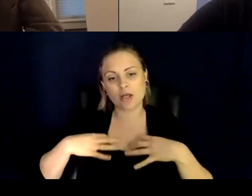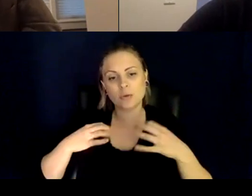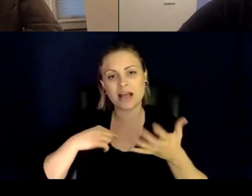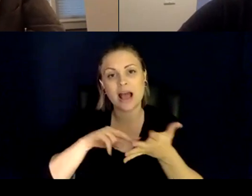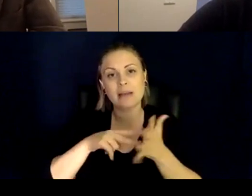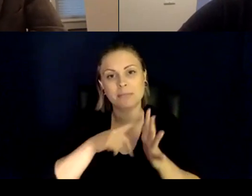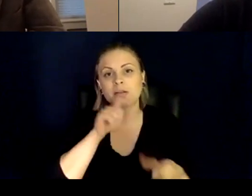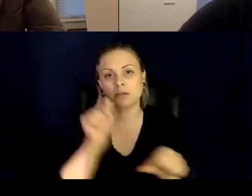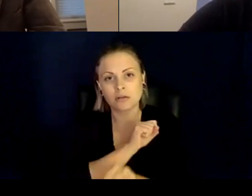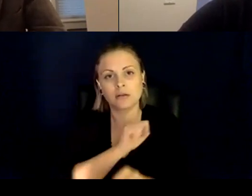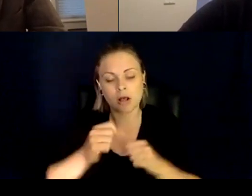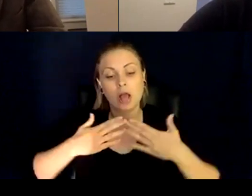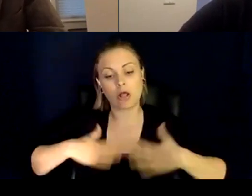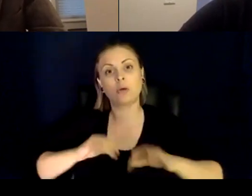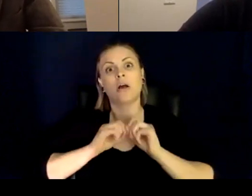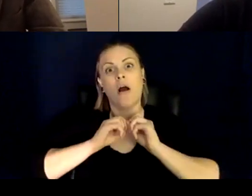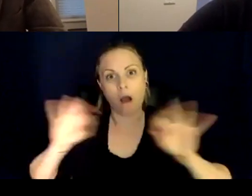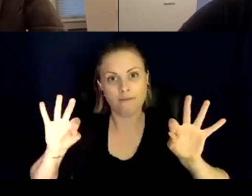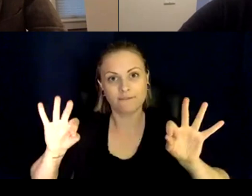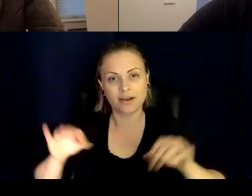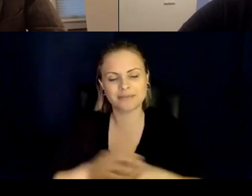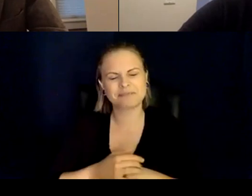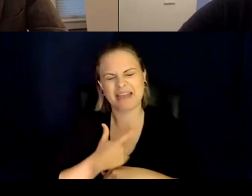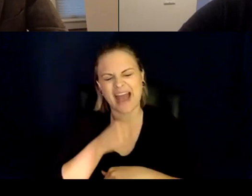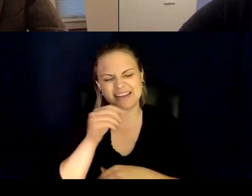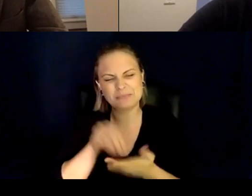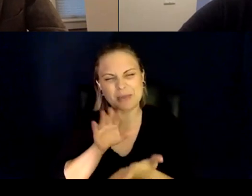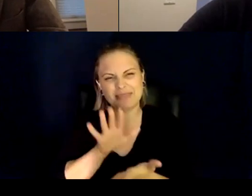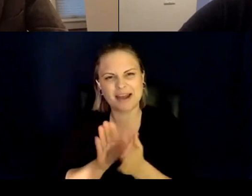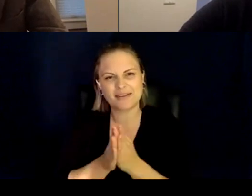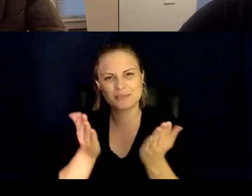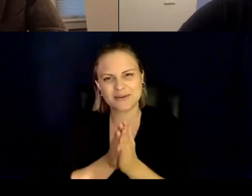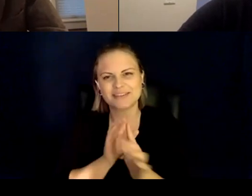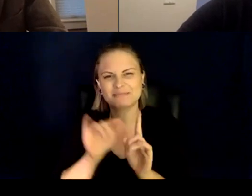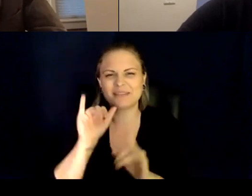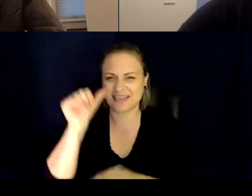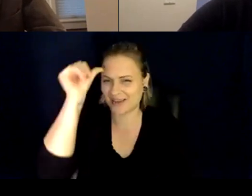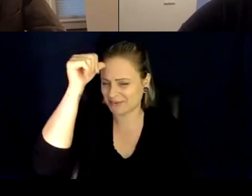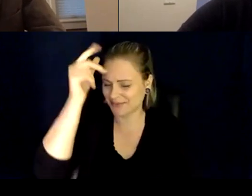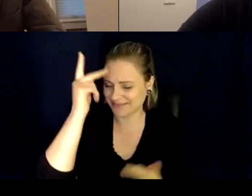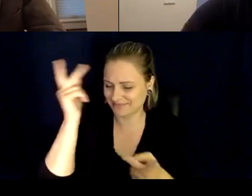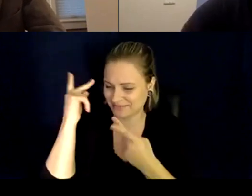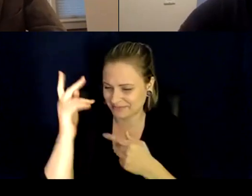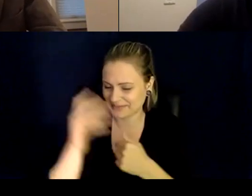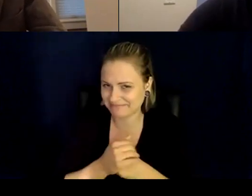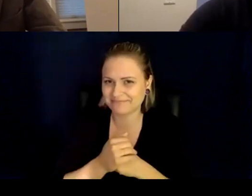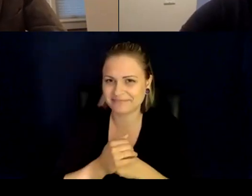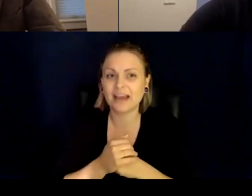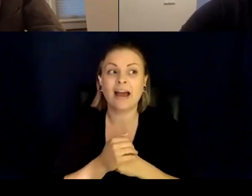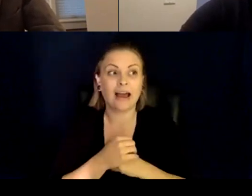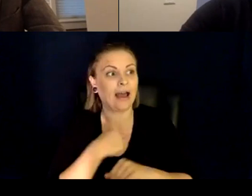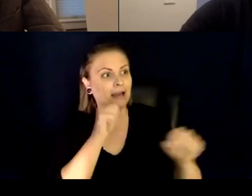And anyway, I didn't put that in, but it was certainly memorable. I can